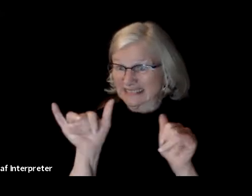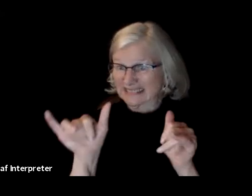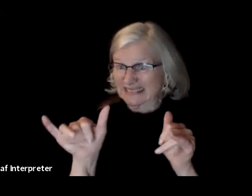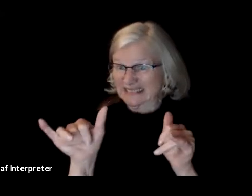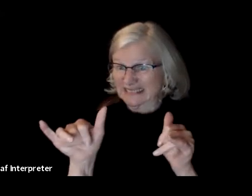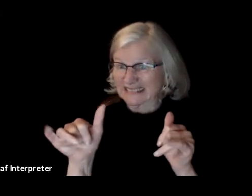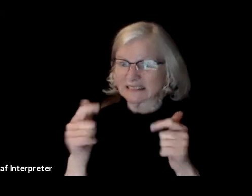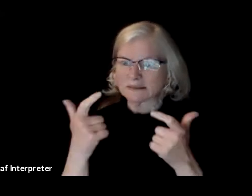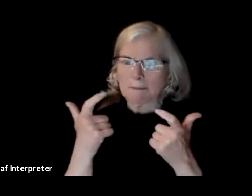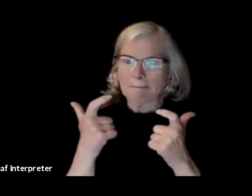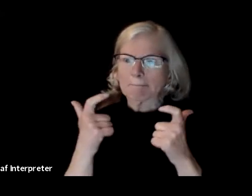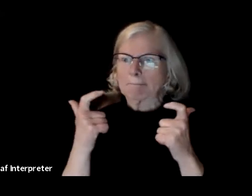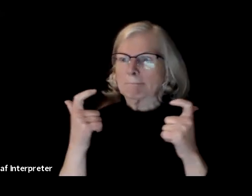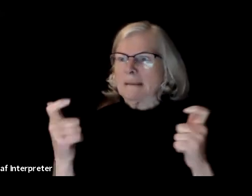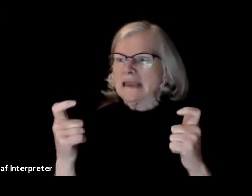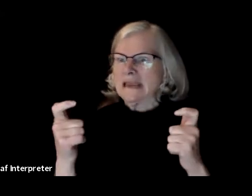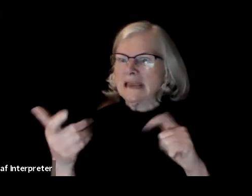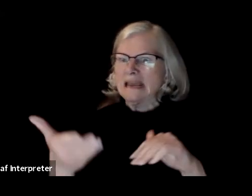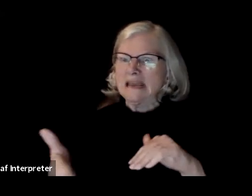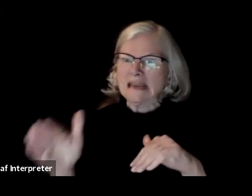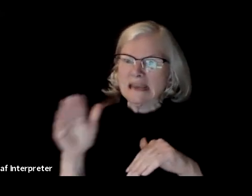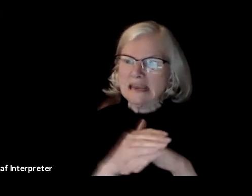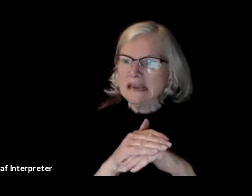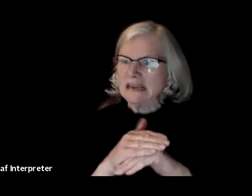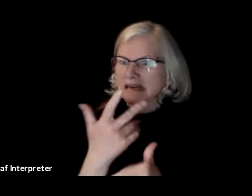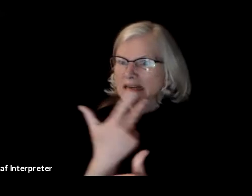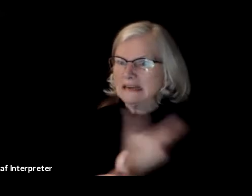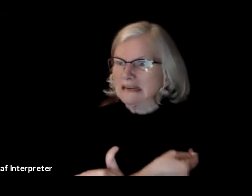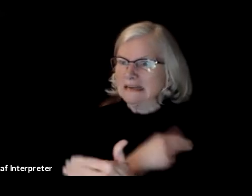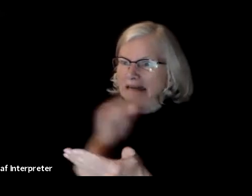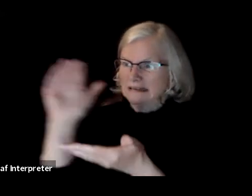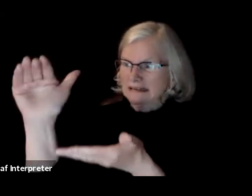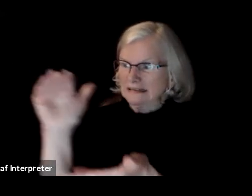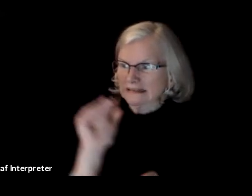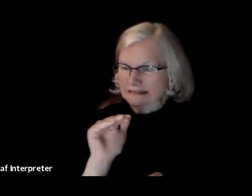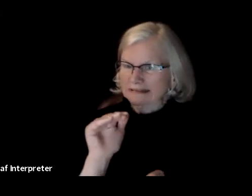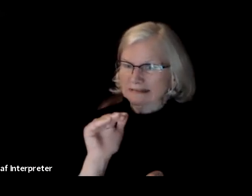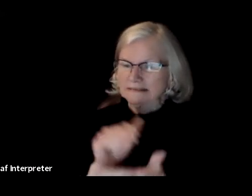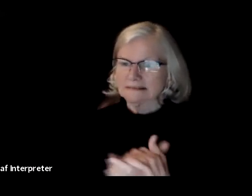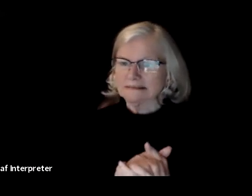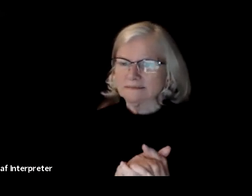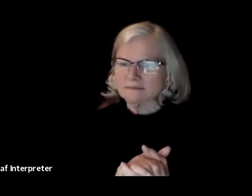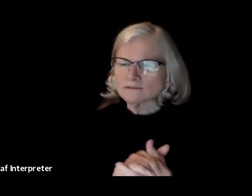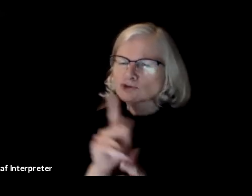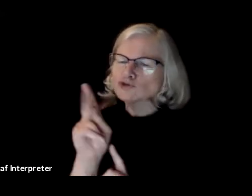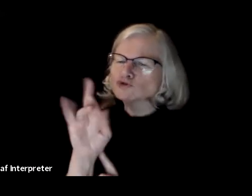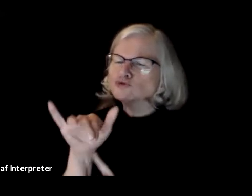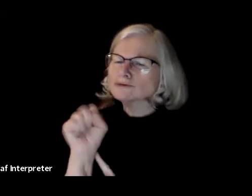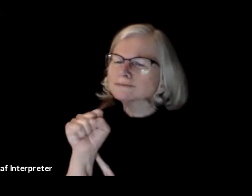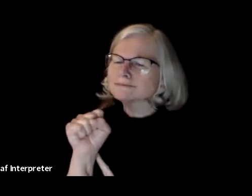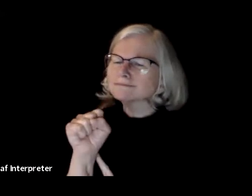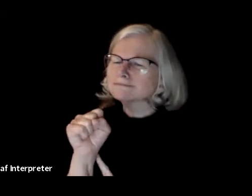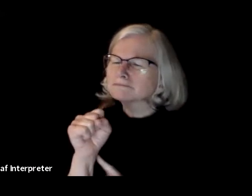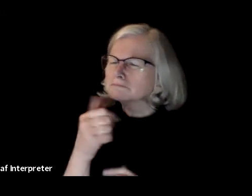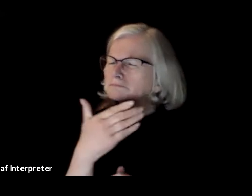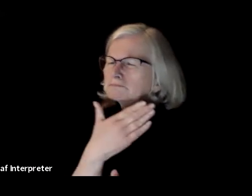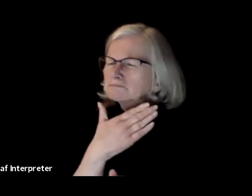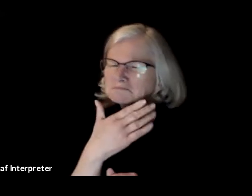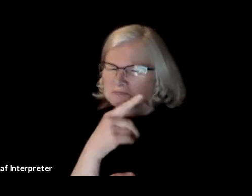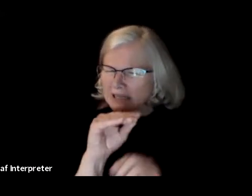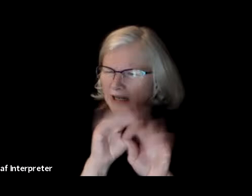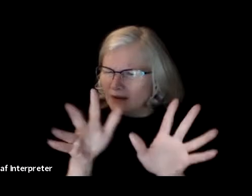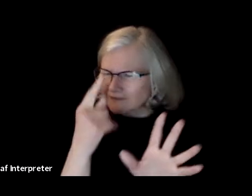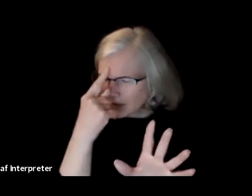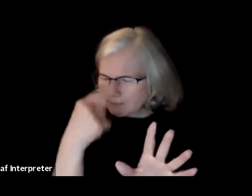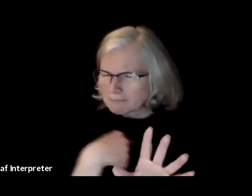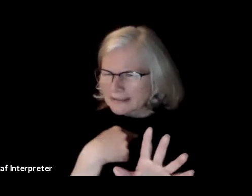doses? I will ask Chris to help with that. Just important to note that sometimes it's